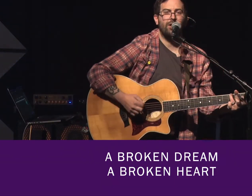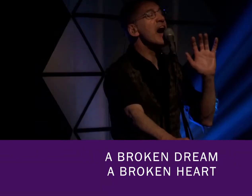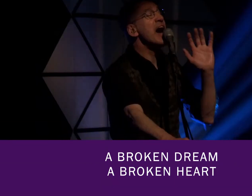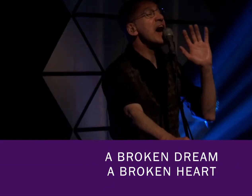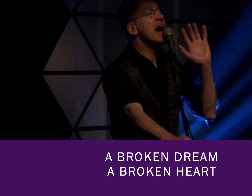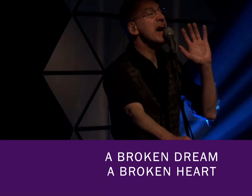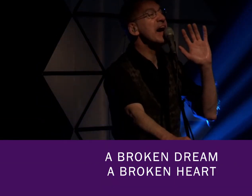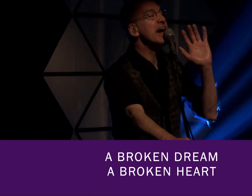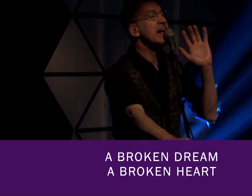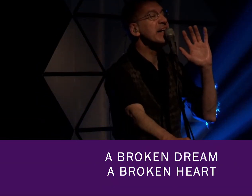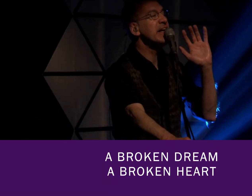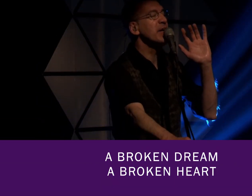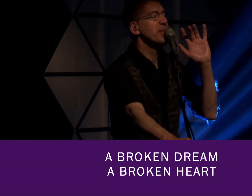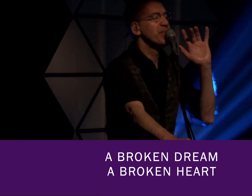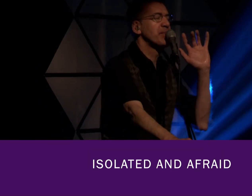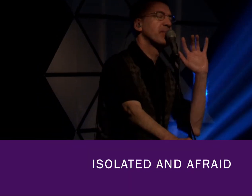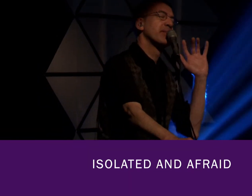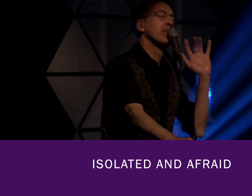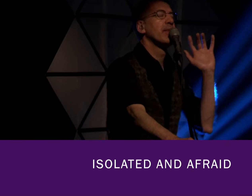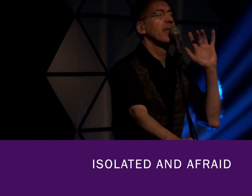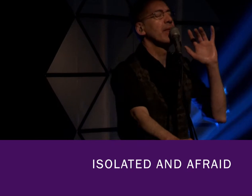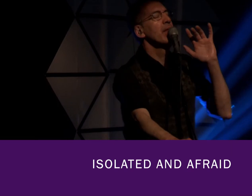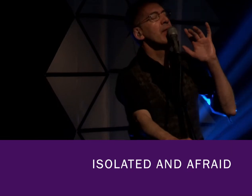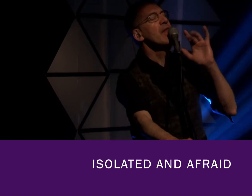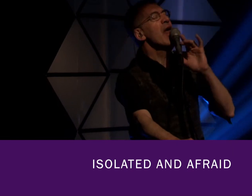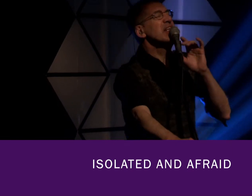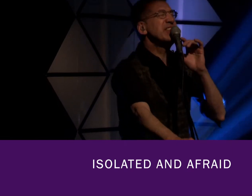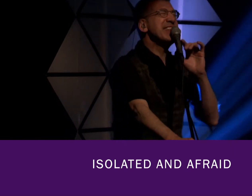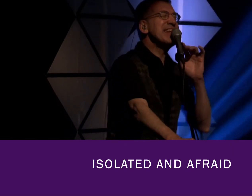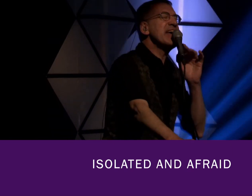broken heart,